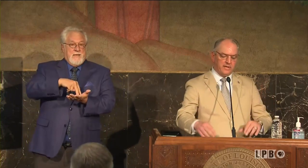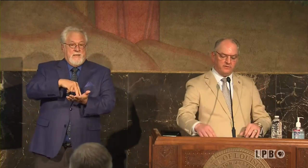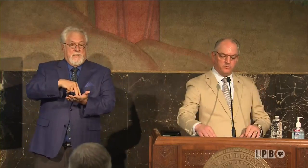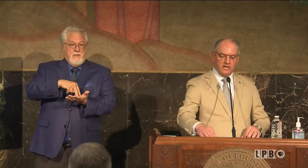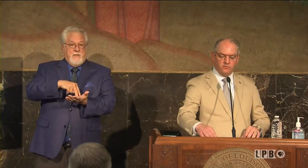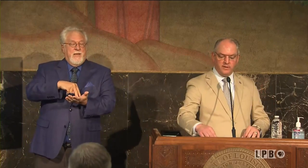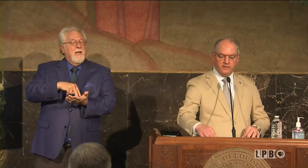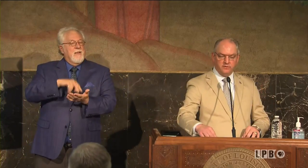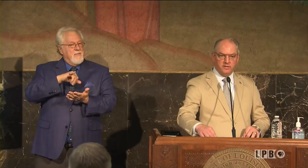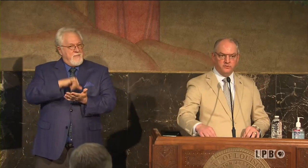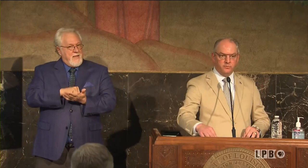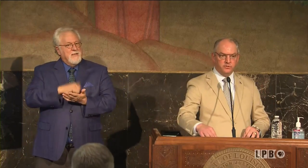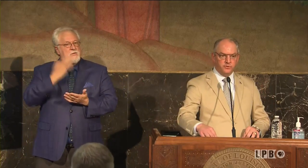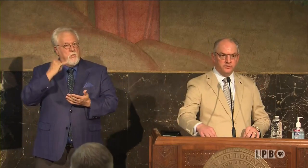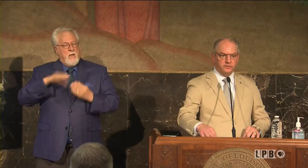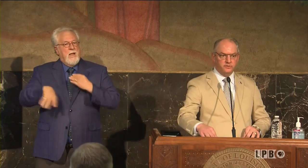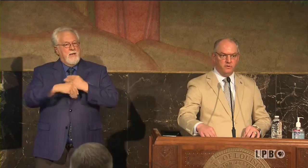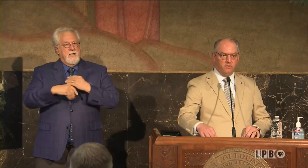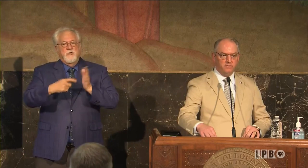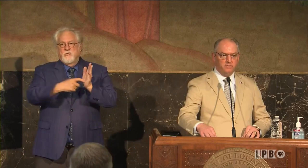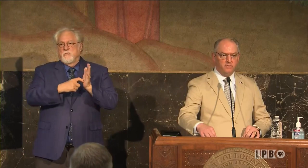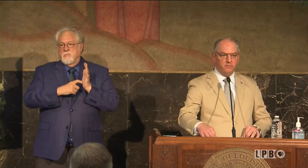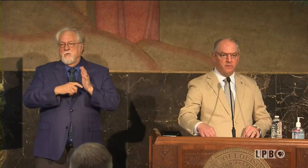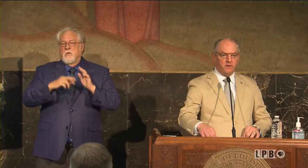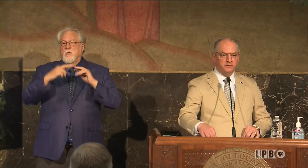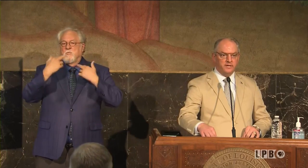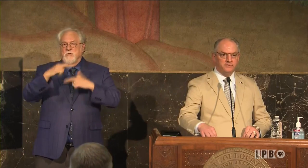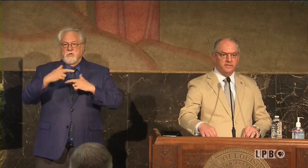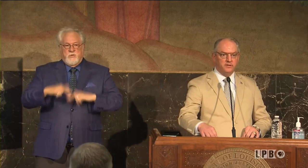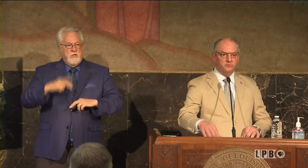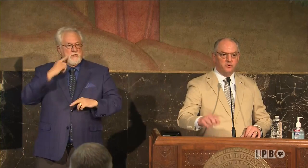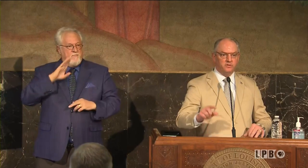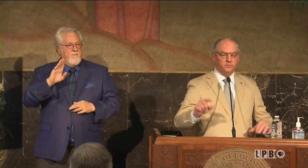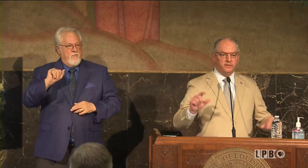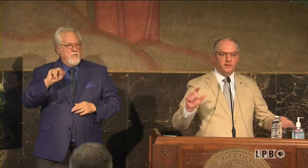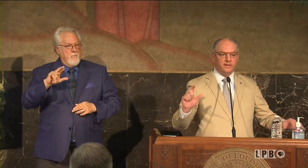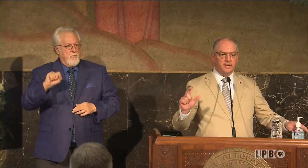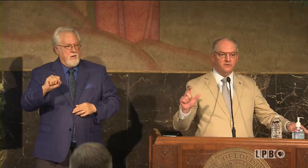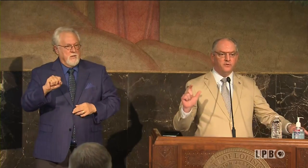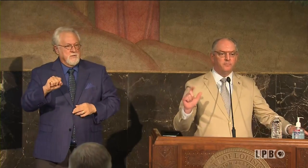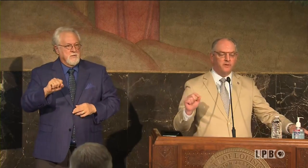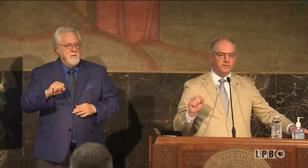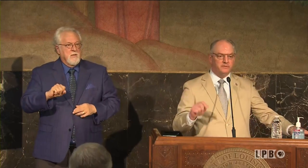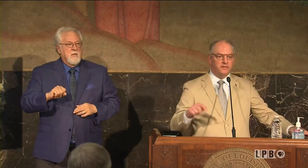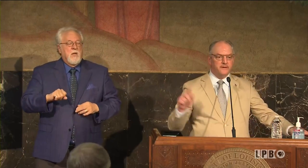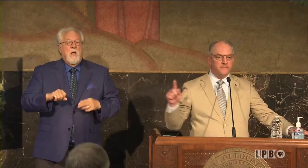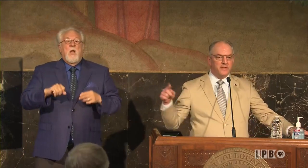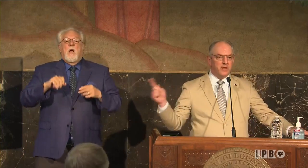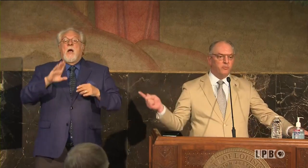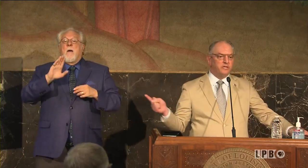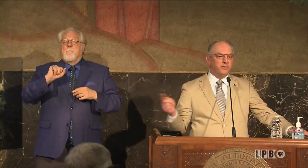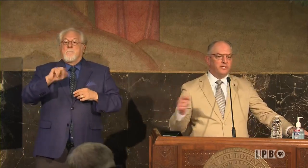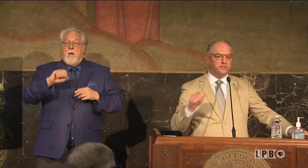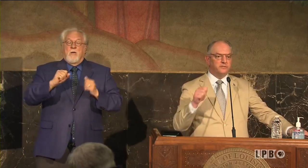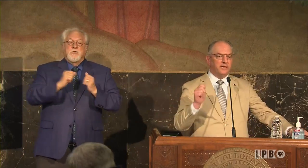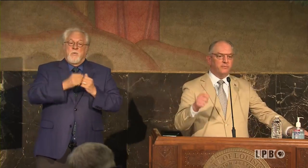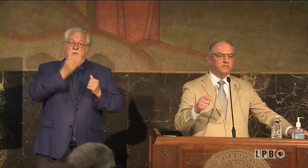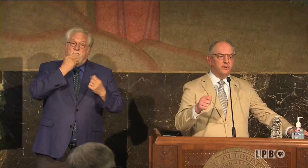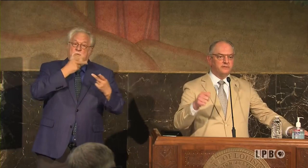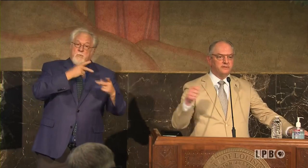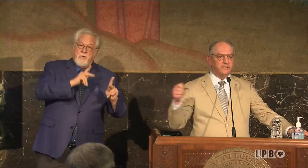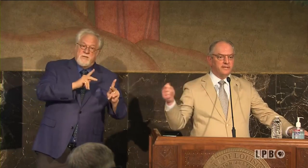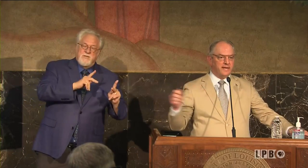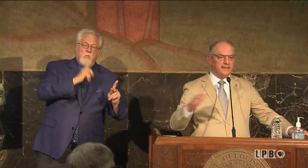And so that's why these additional restrictions on bars. Obviously, those bars with LDH food permits, they will be treated just